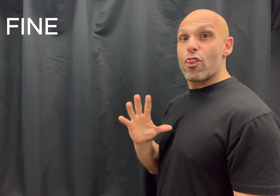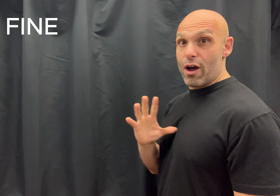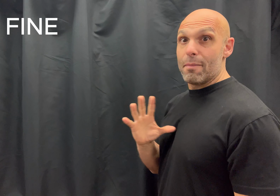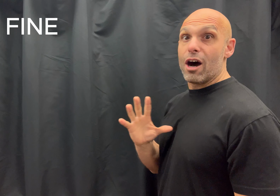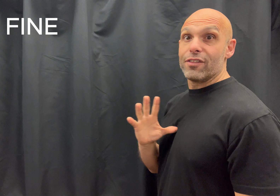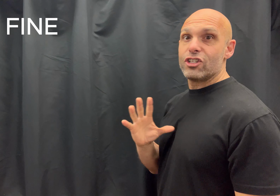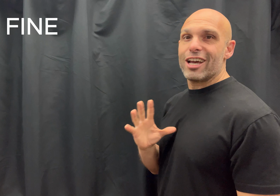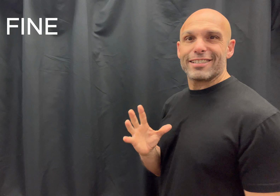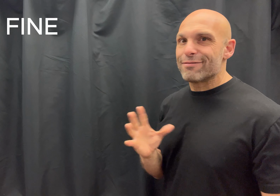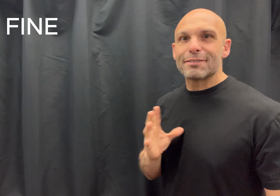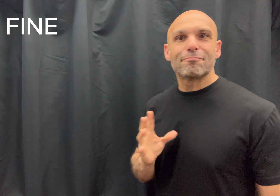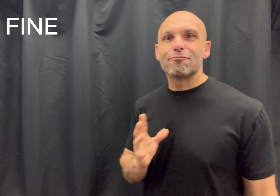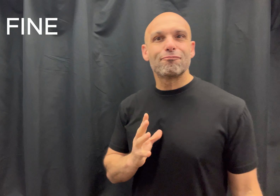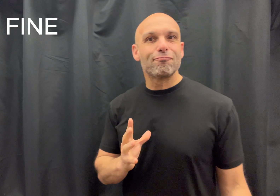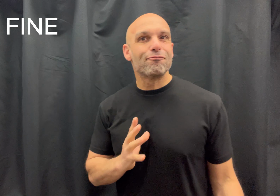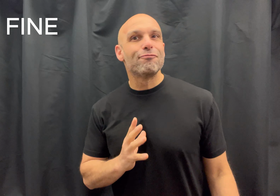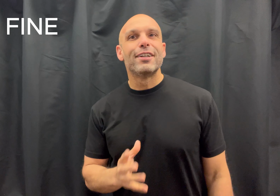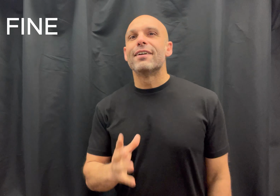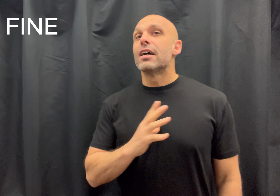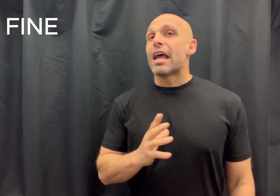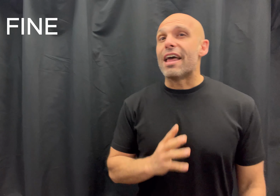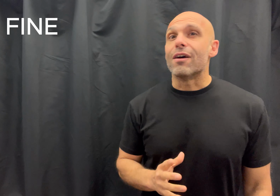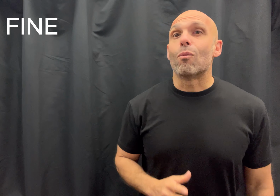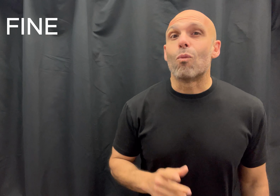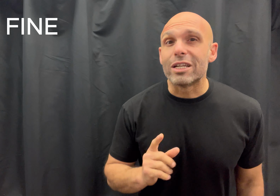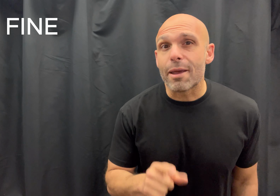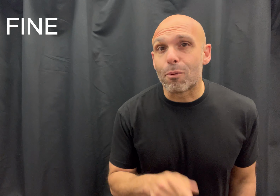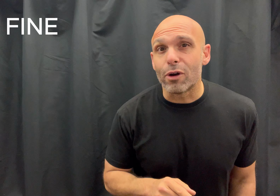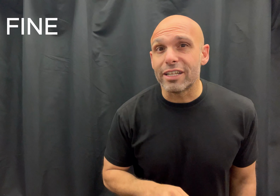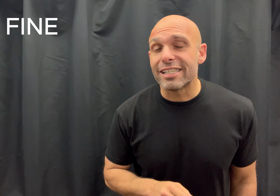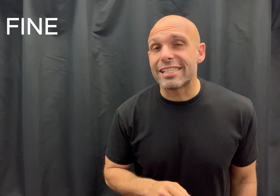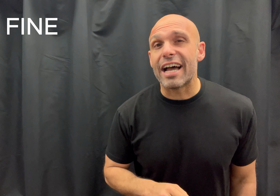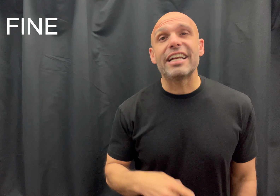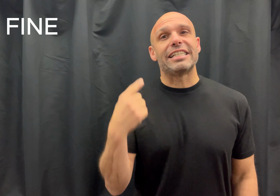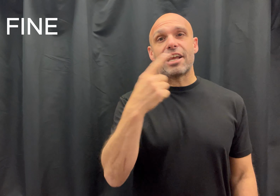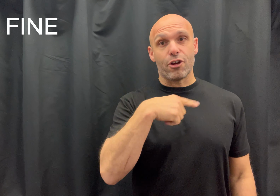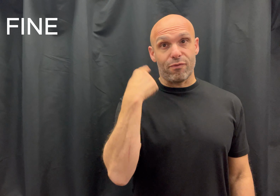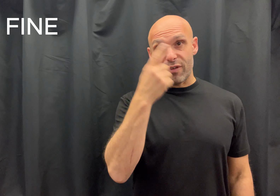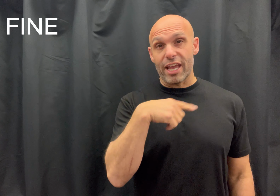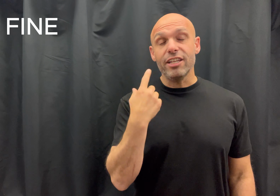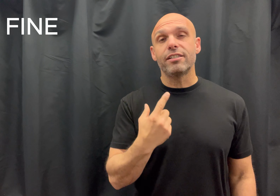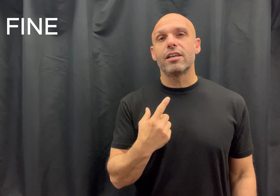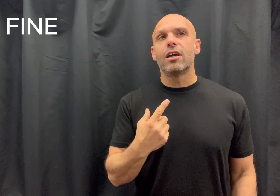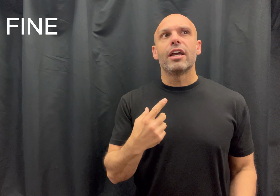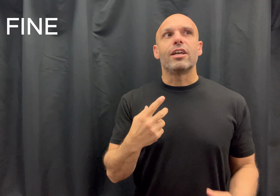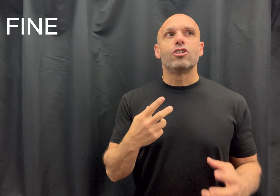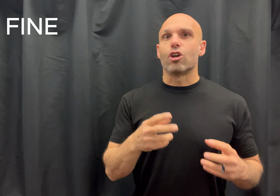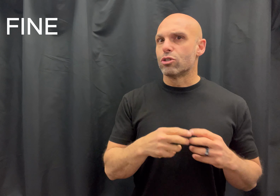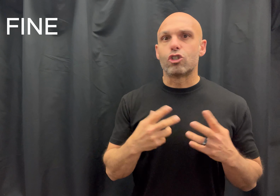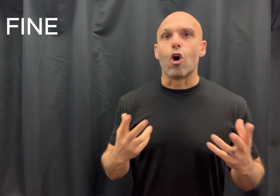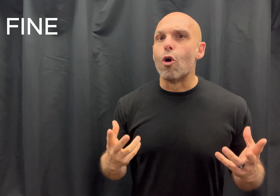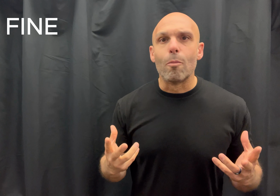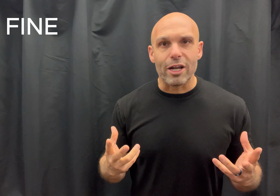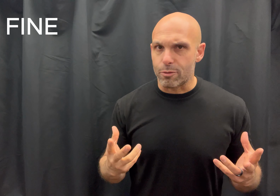thumb on the chest. And what's important in this sign is that your face shows so much